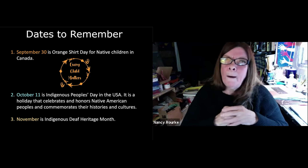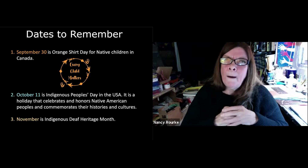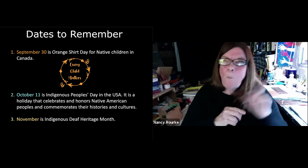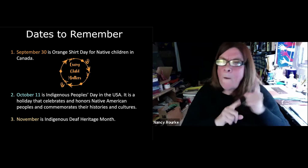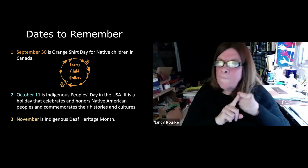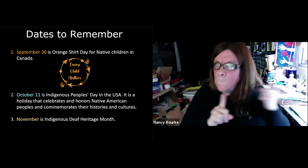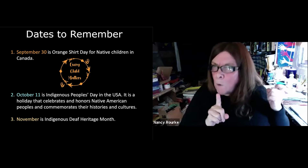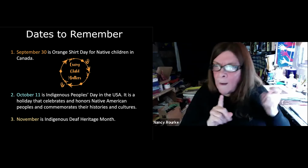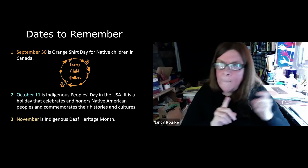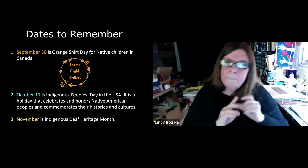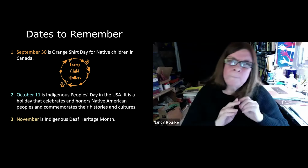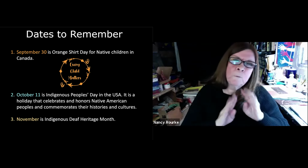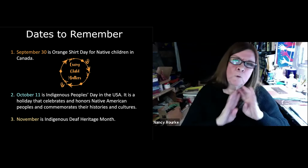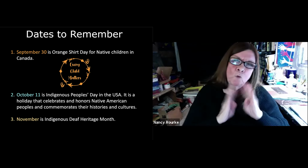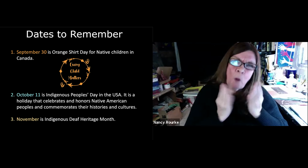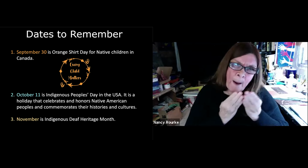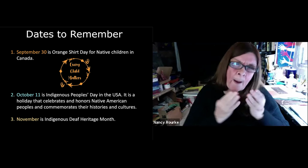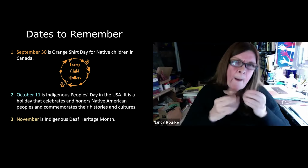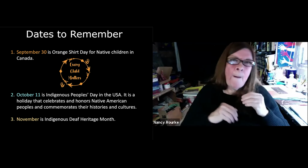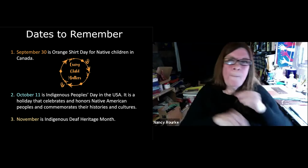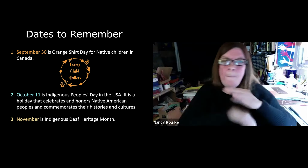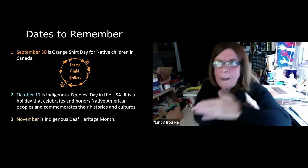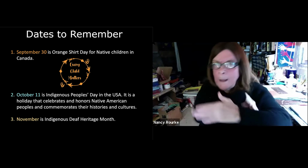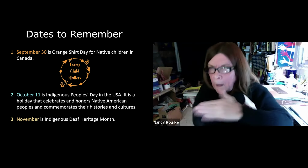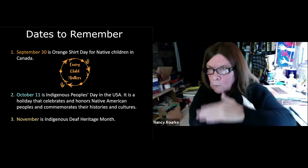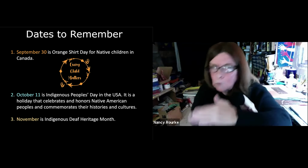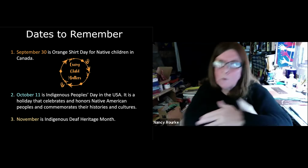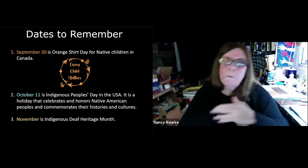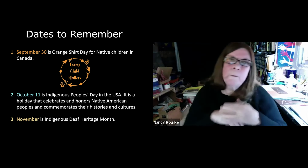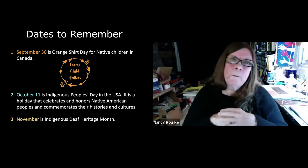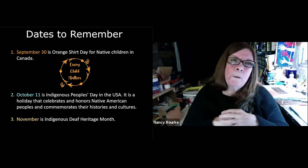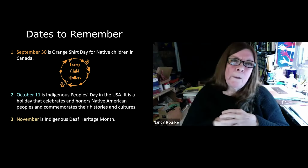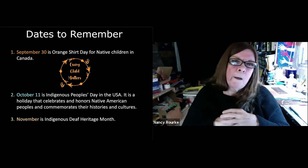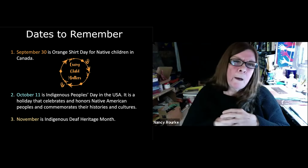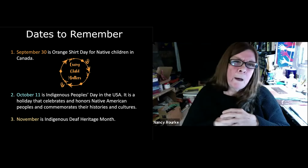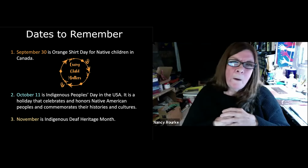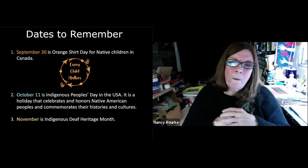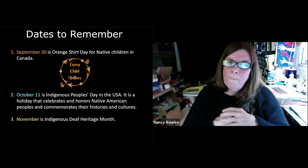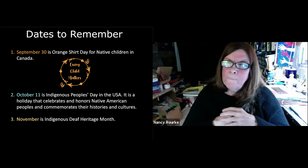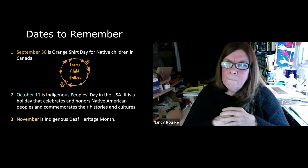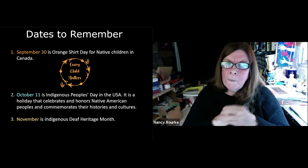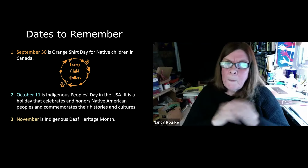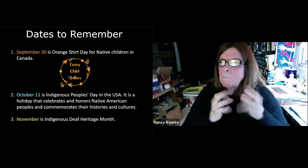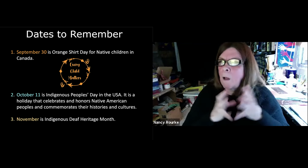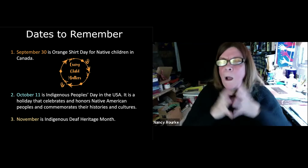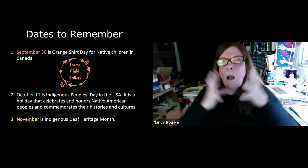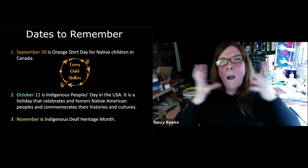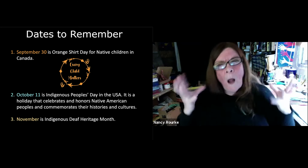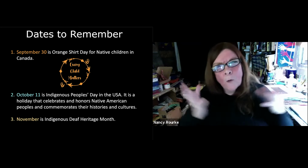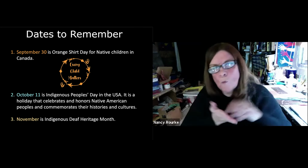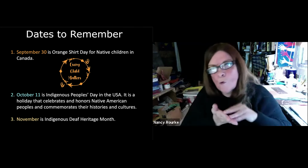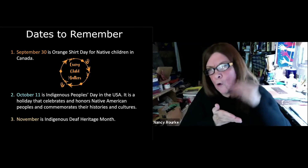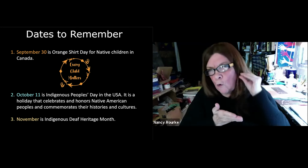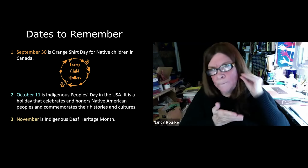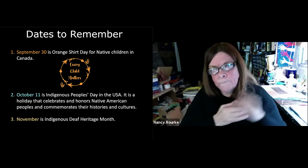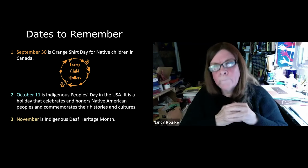language, their background, backgrounds on their tribes, background about reservations.